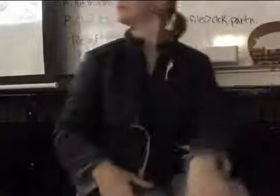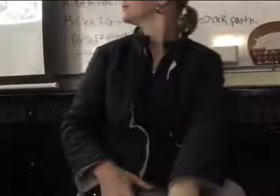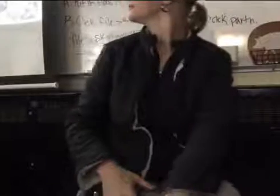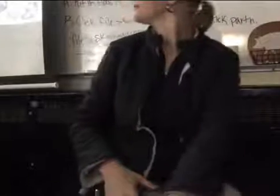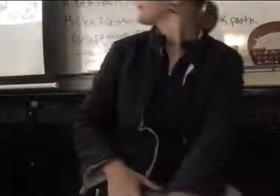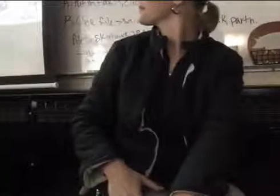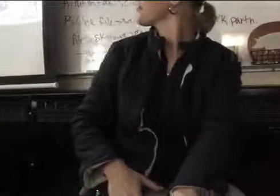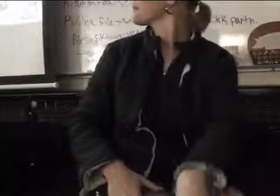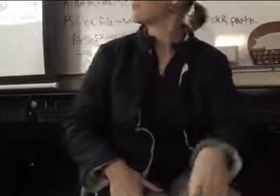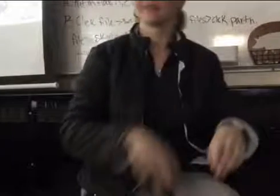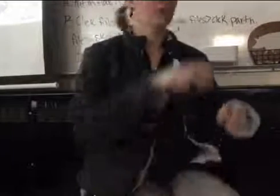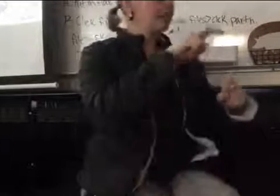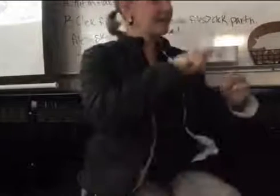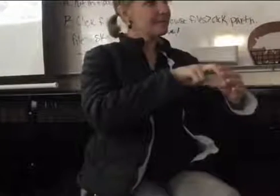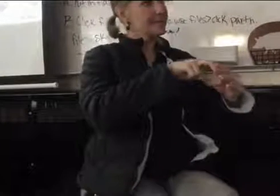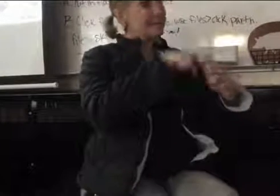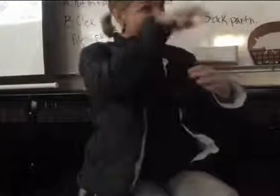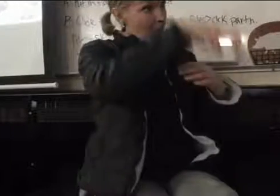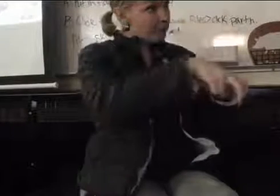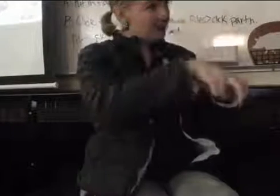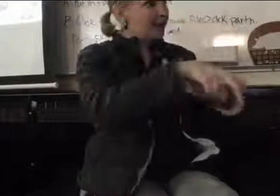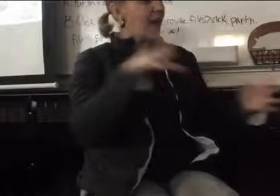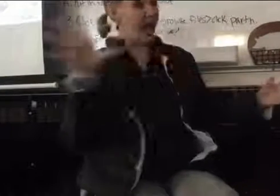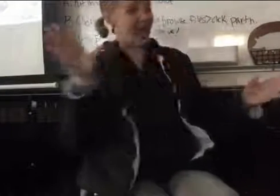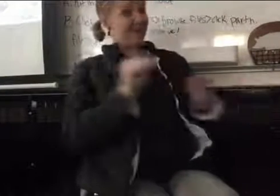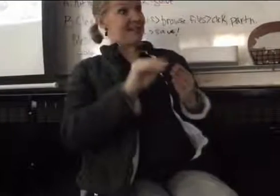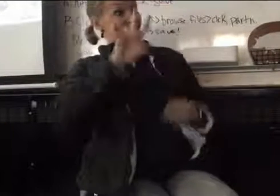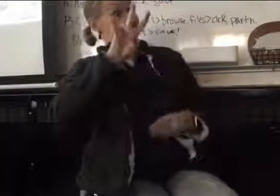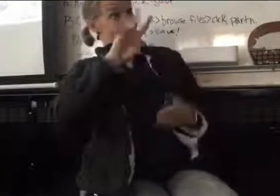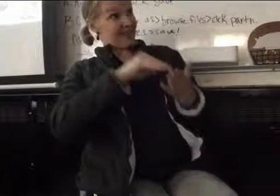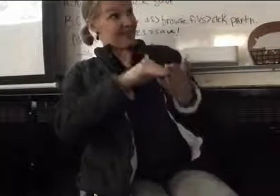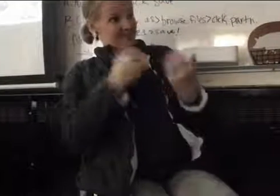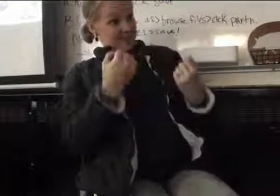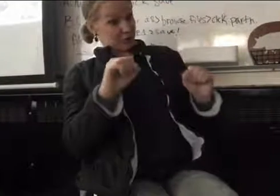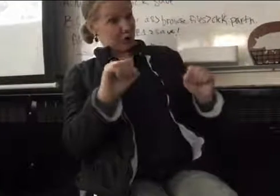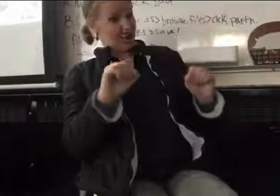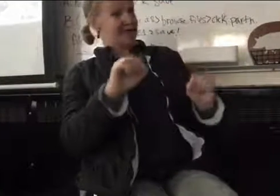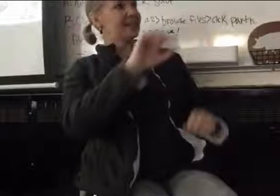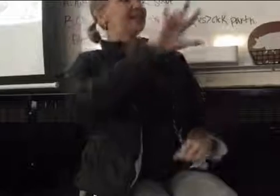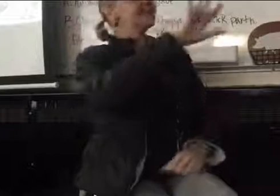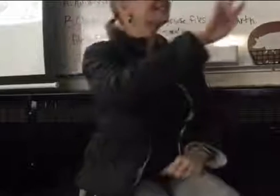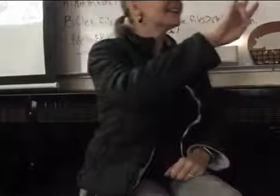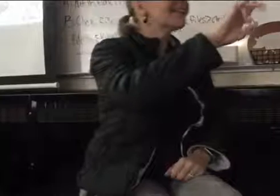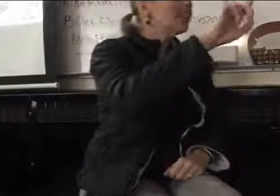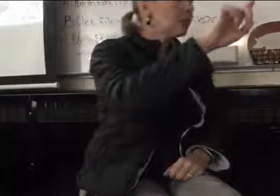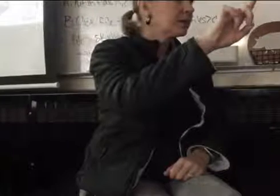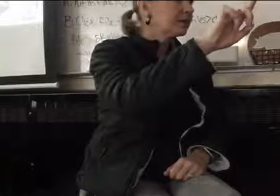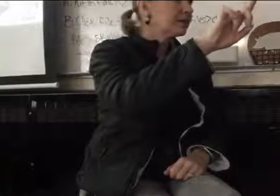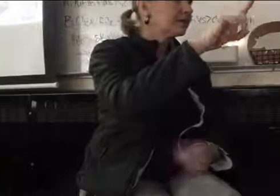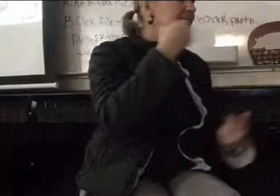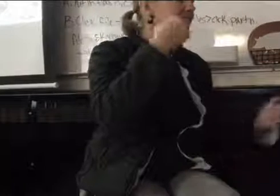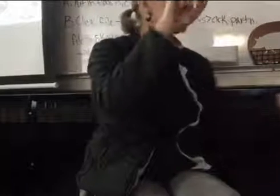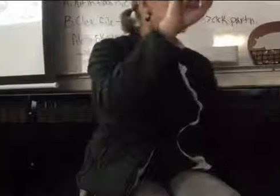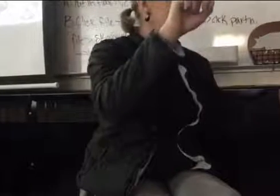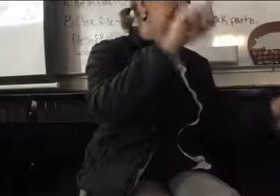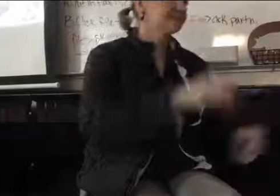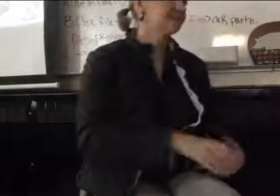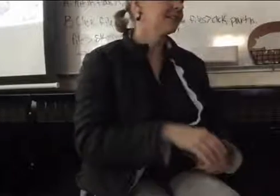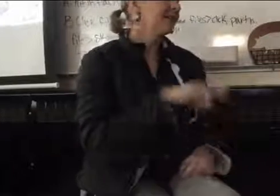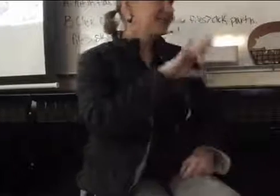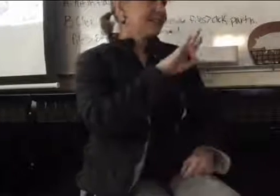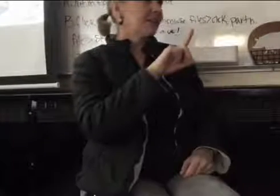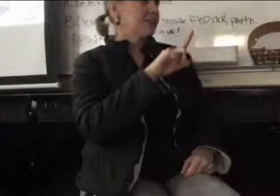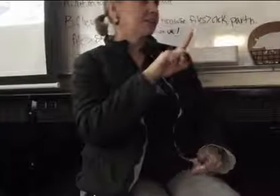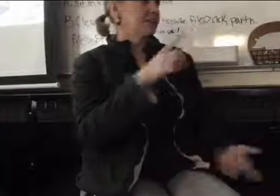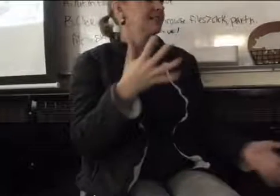this wall, out of the 7,000 men who come across, 71 make it over the wall. That's it.